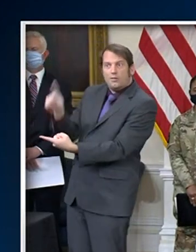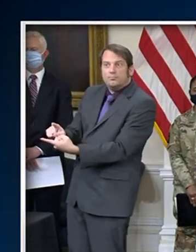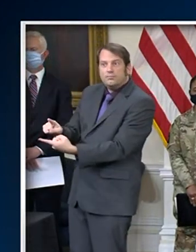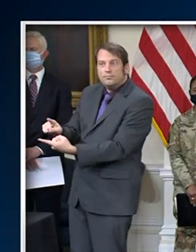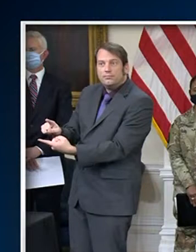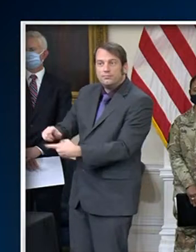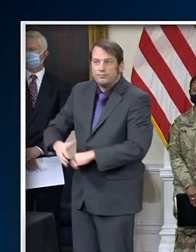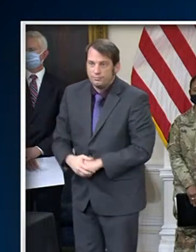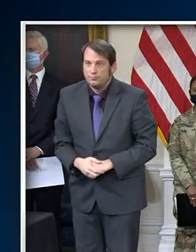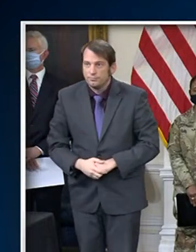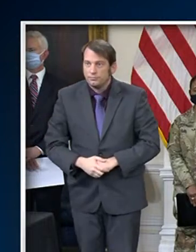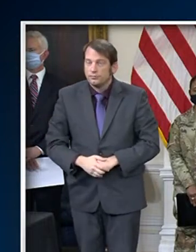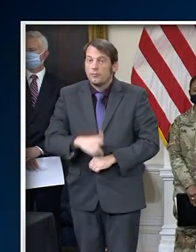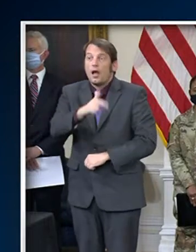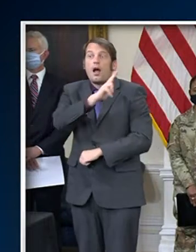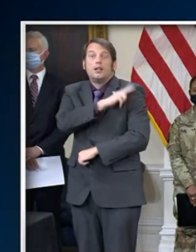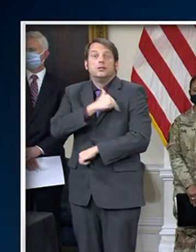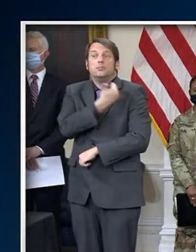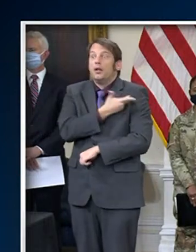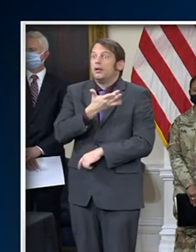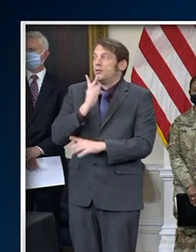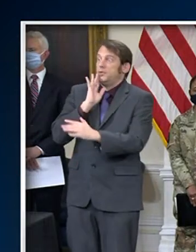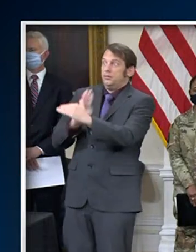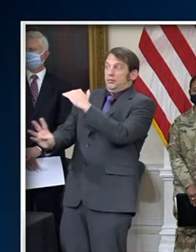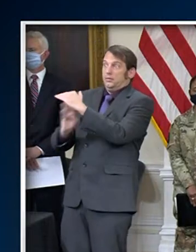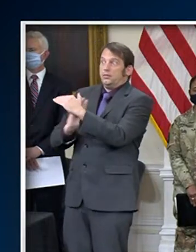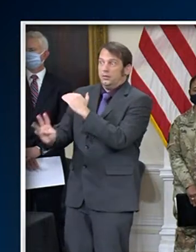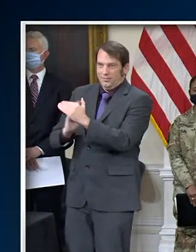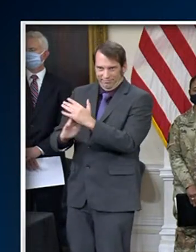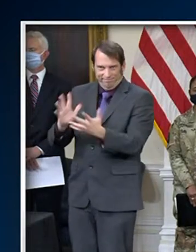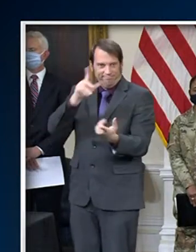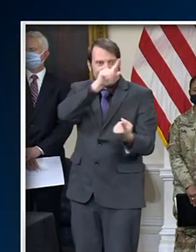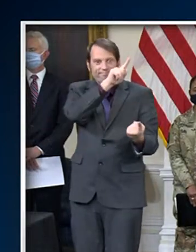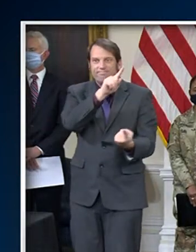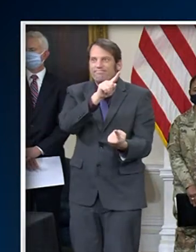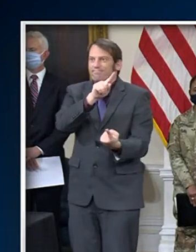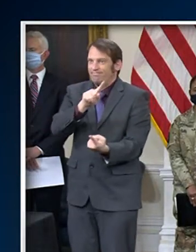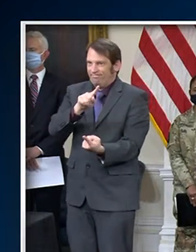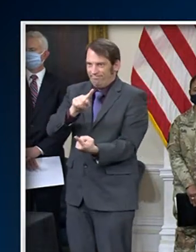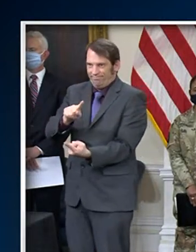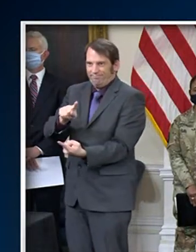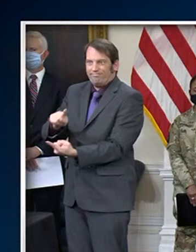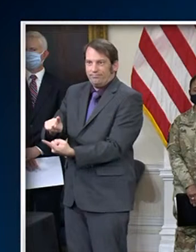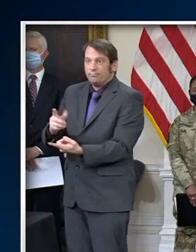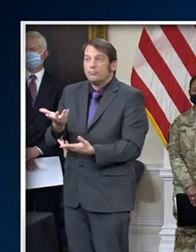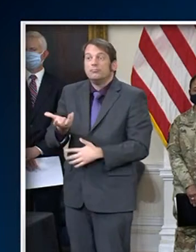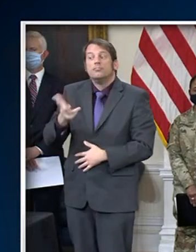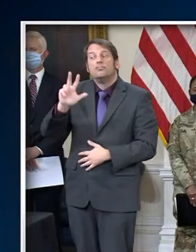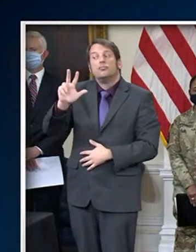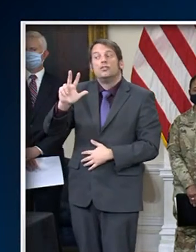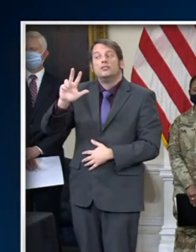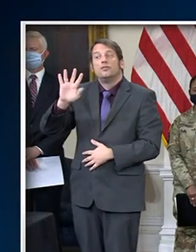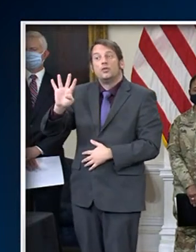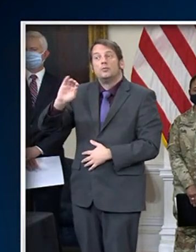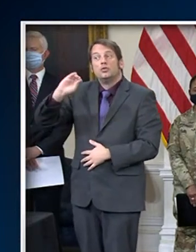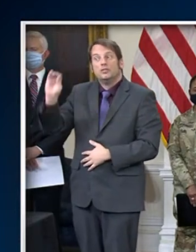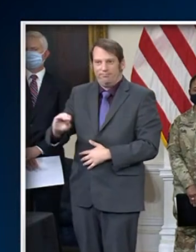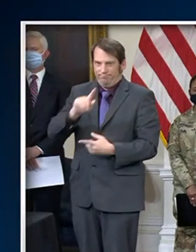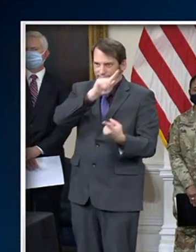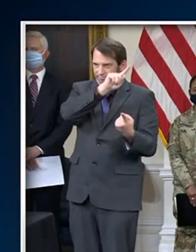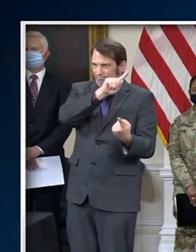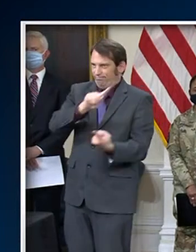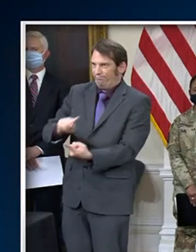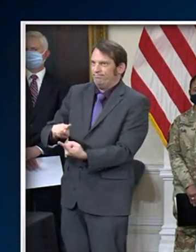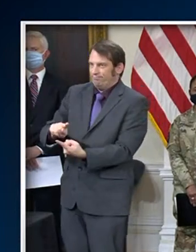week for the last 4 weeks and have dropped by 34%, from nearly 2,000